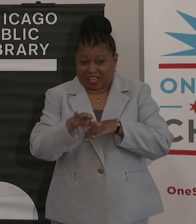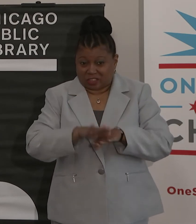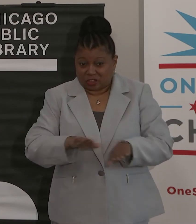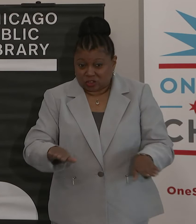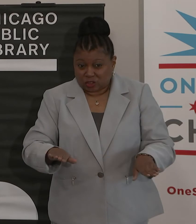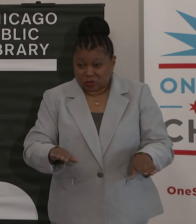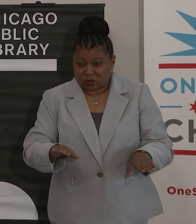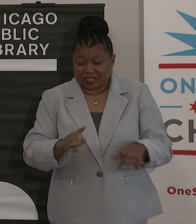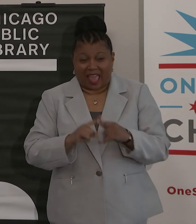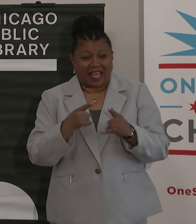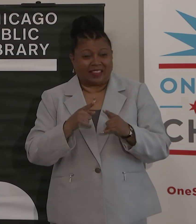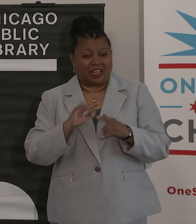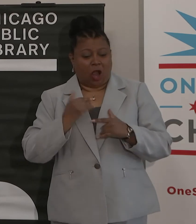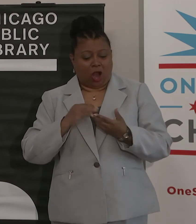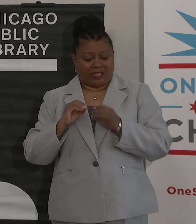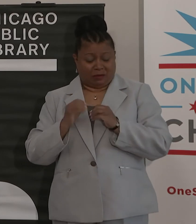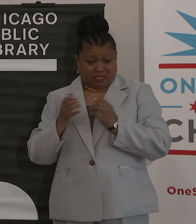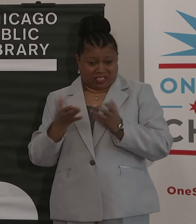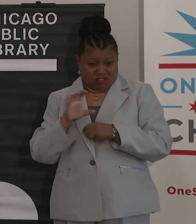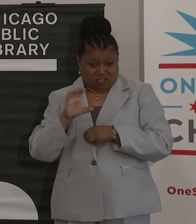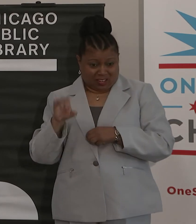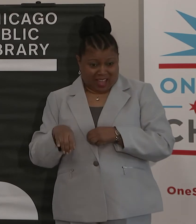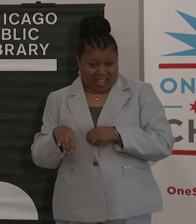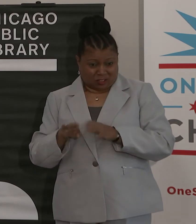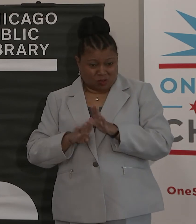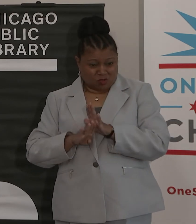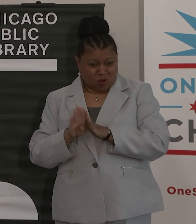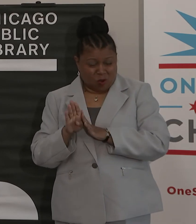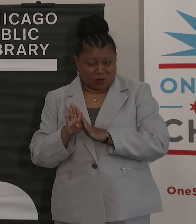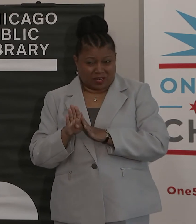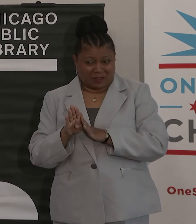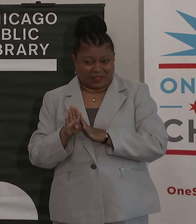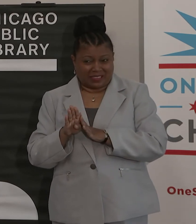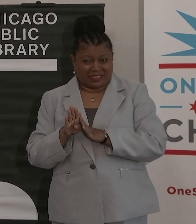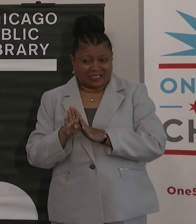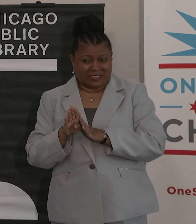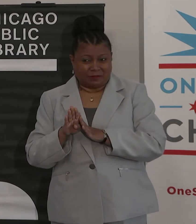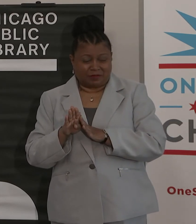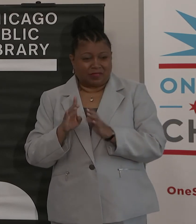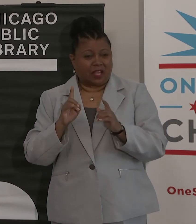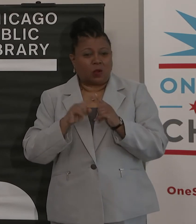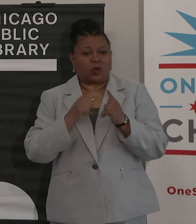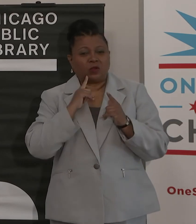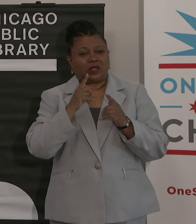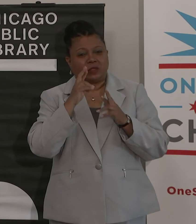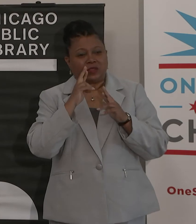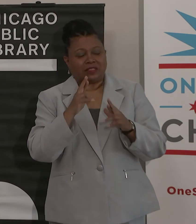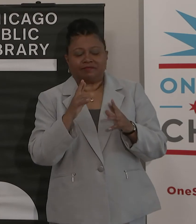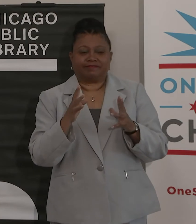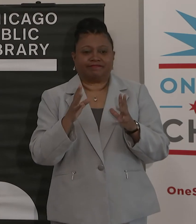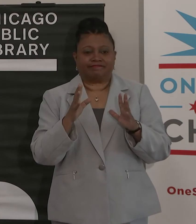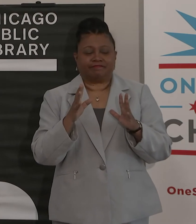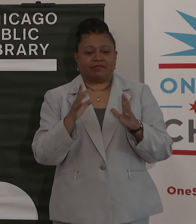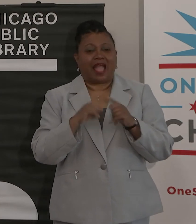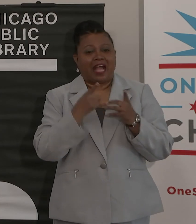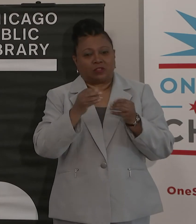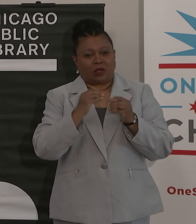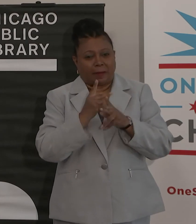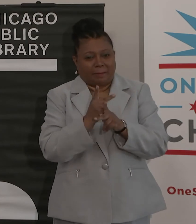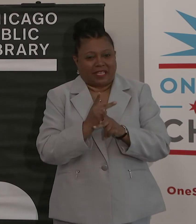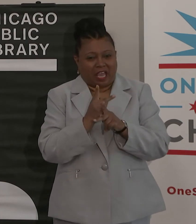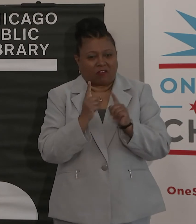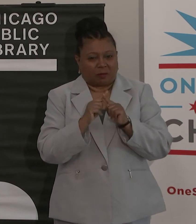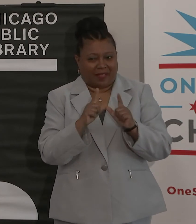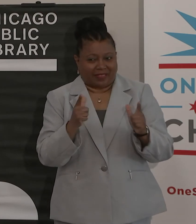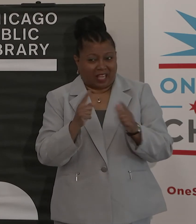more, and even our numbers in Chicago going up, Well, we something? haven't seen variants affecting, I just want to be careful about